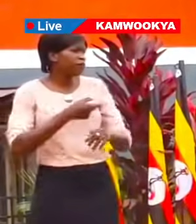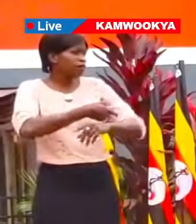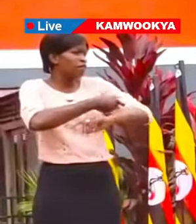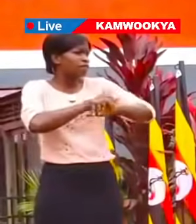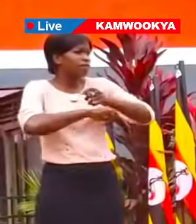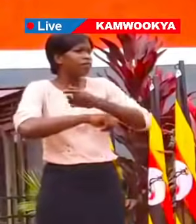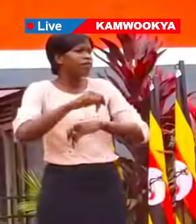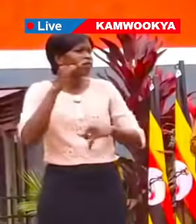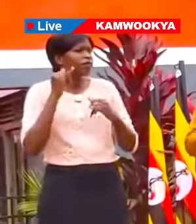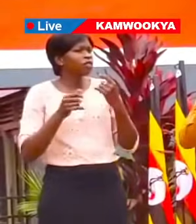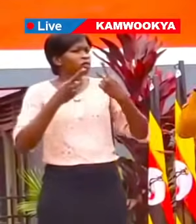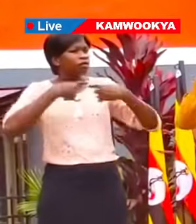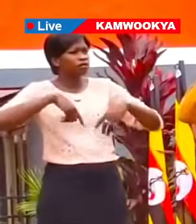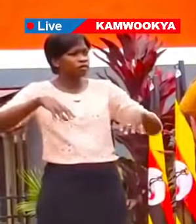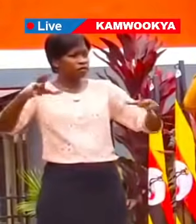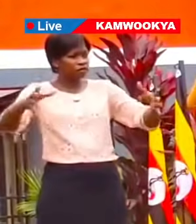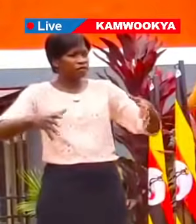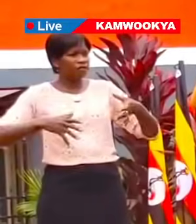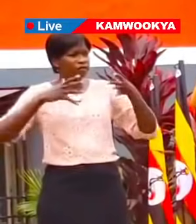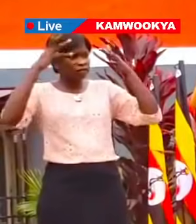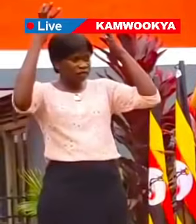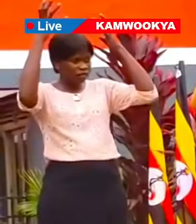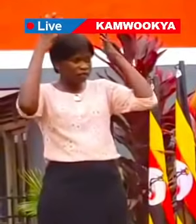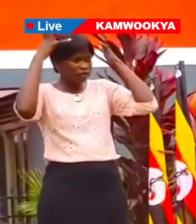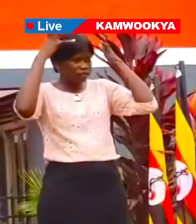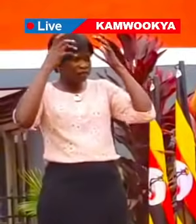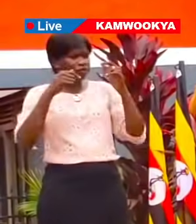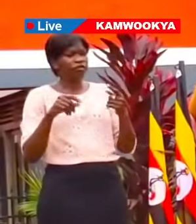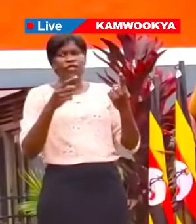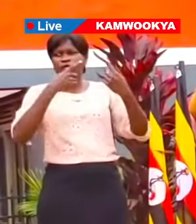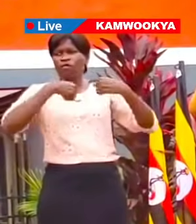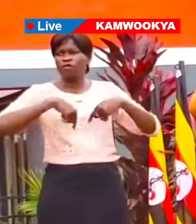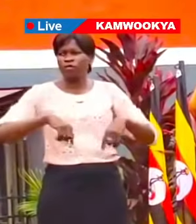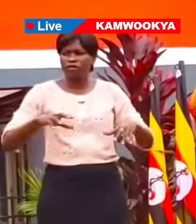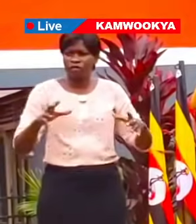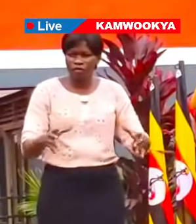Olutalo ngaluwedde tuliyambale ngule,